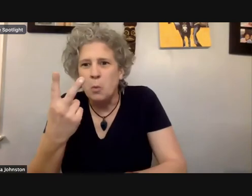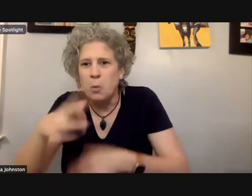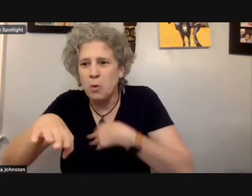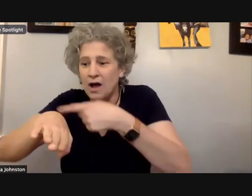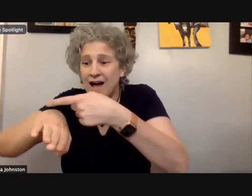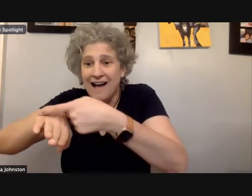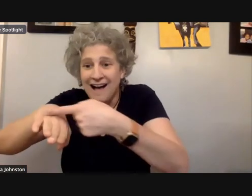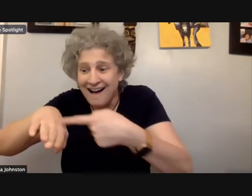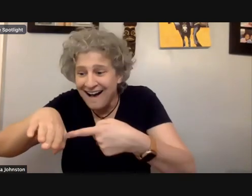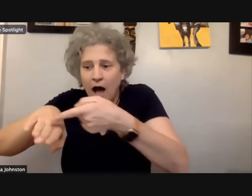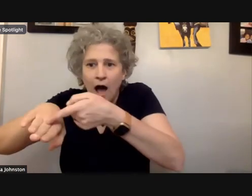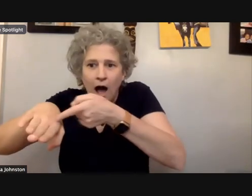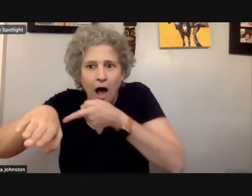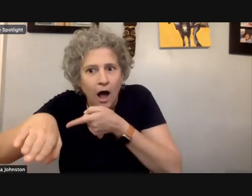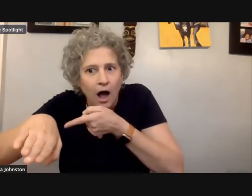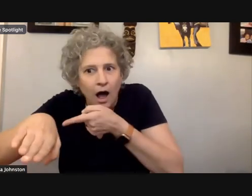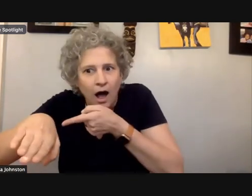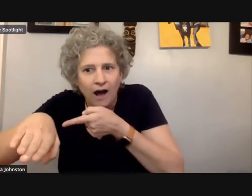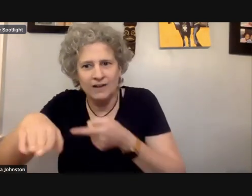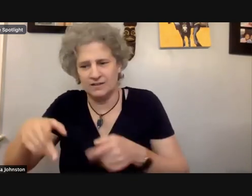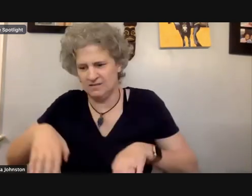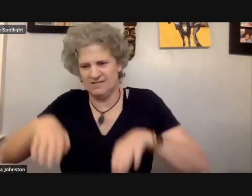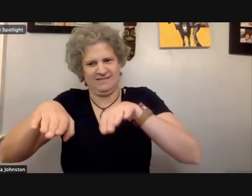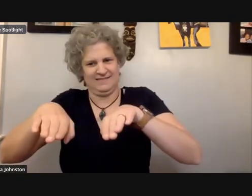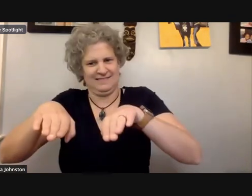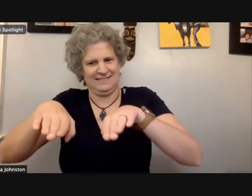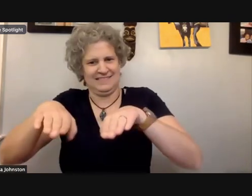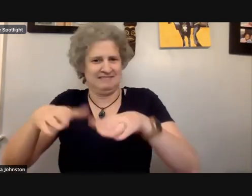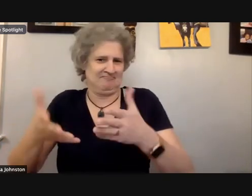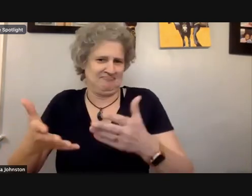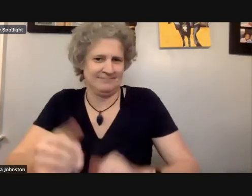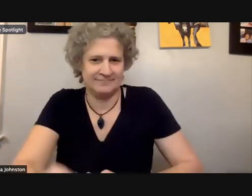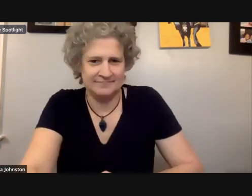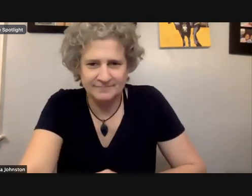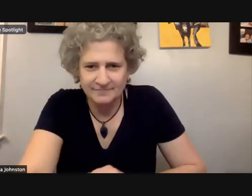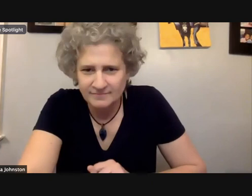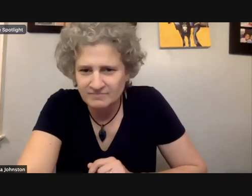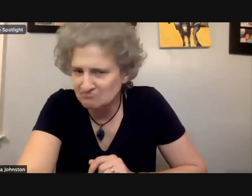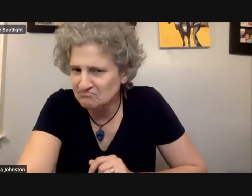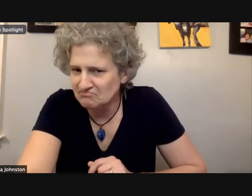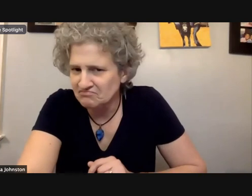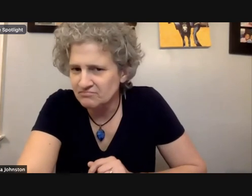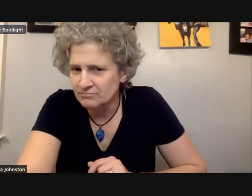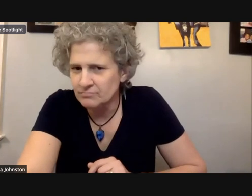across the front. And I actually fractured it in 2 places.